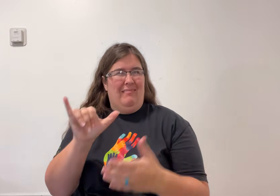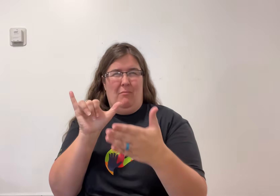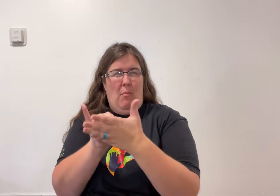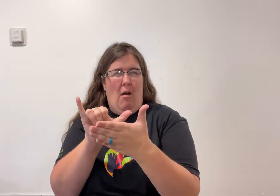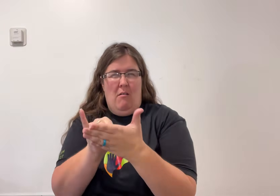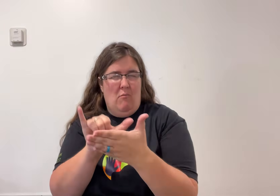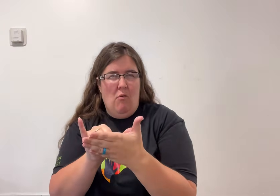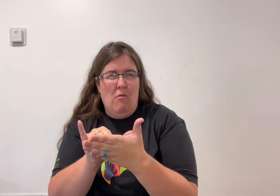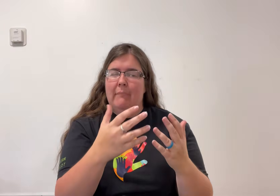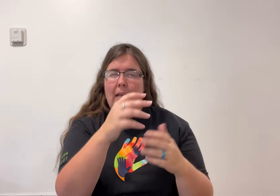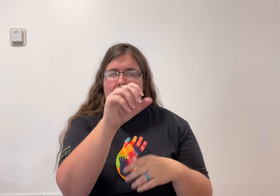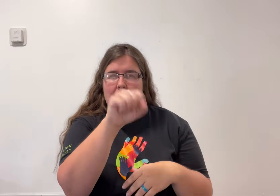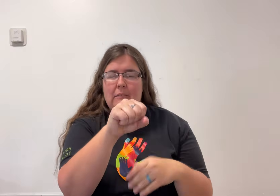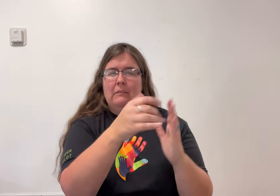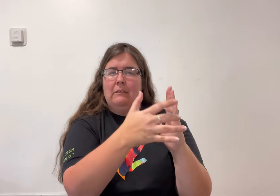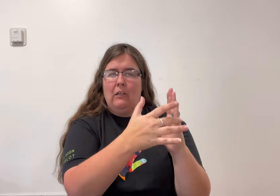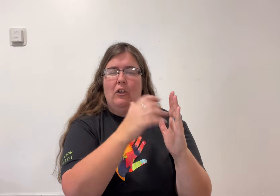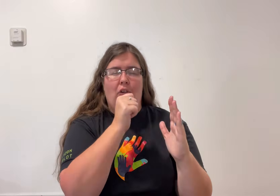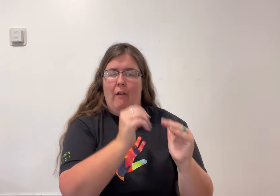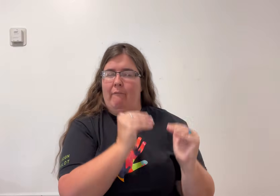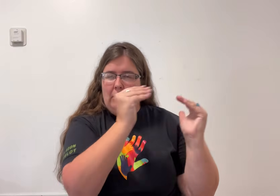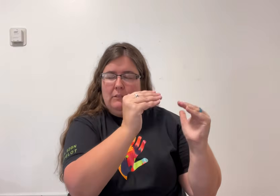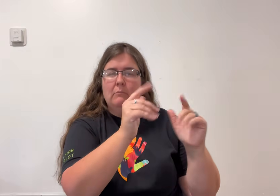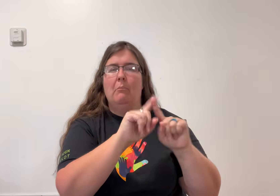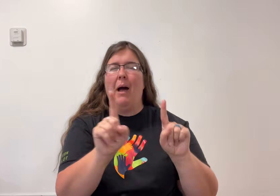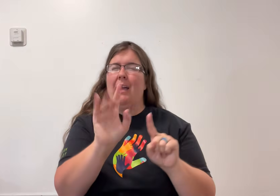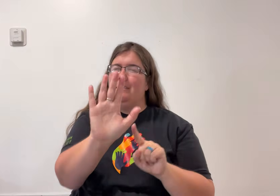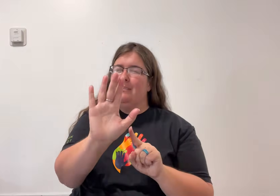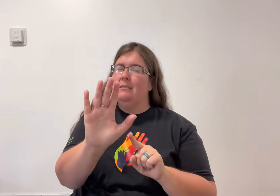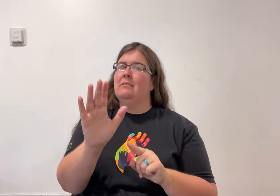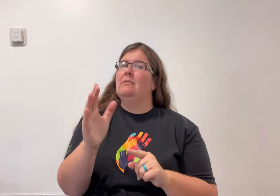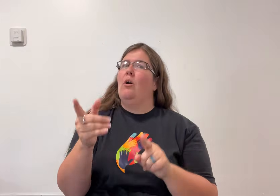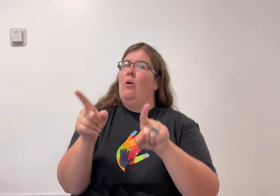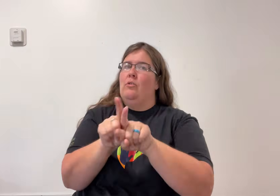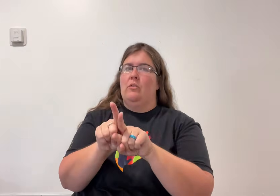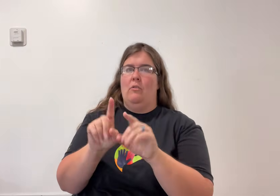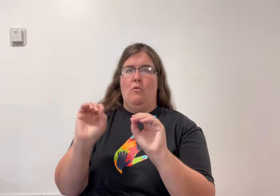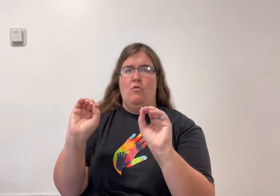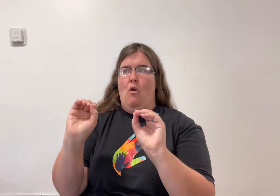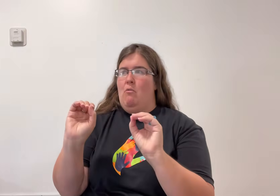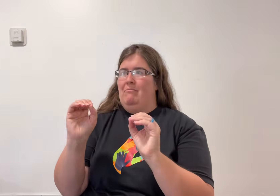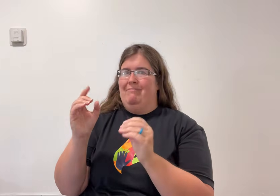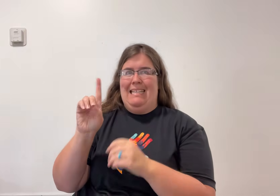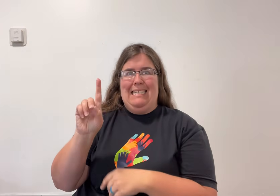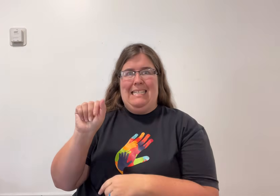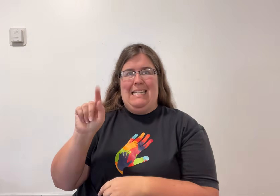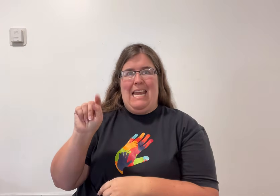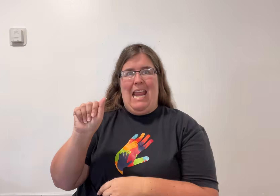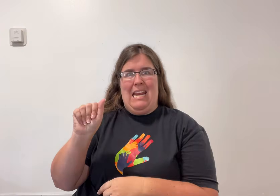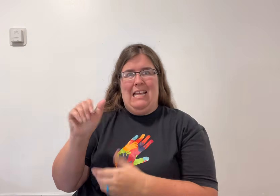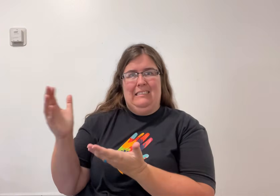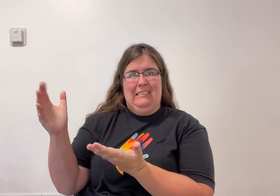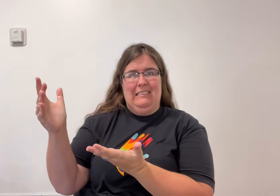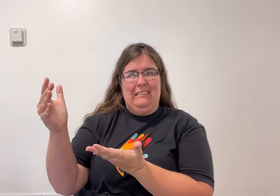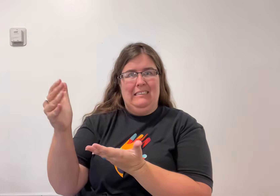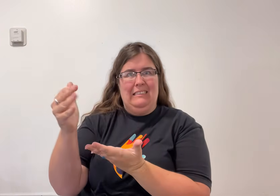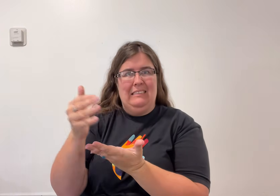impossible. Yes, because the technology wasn't advanced enough, sure, but also because there was no arsenal of data to pull